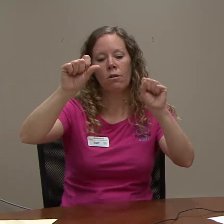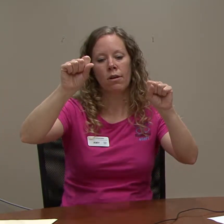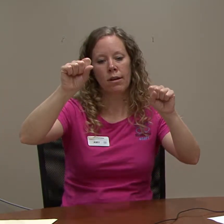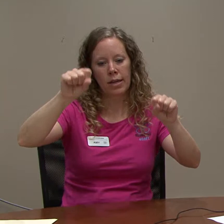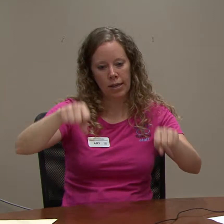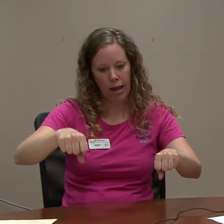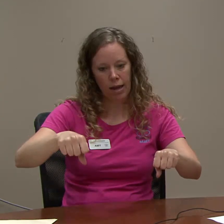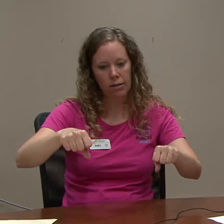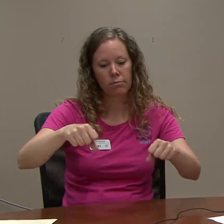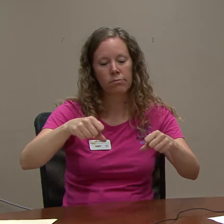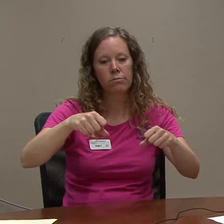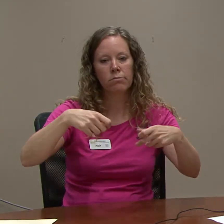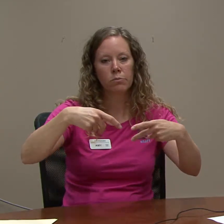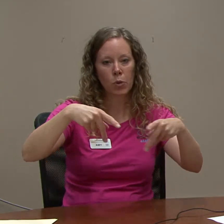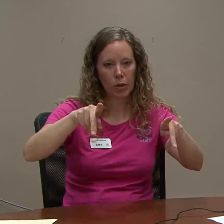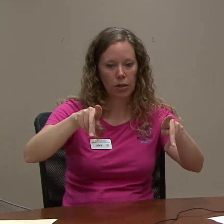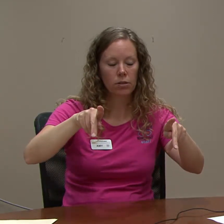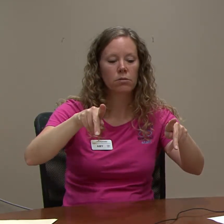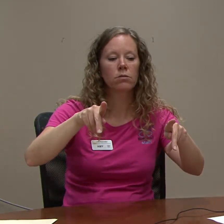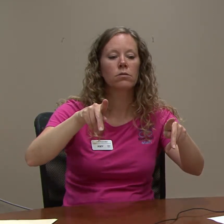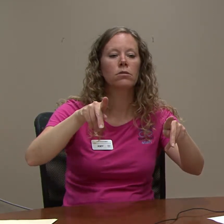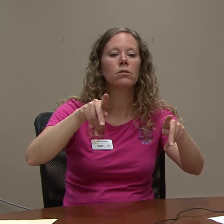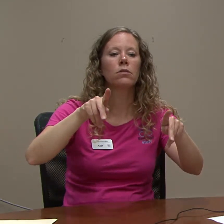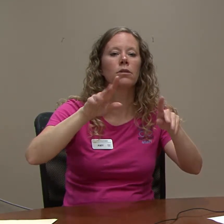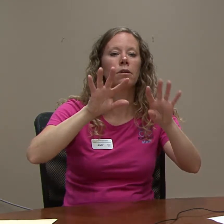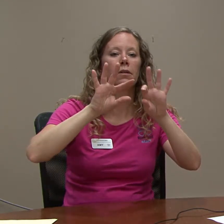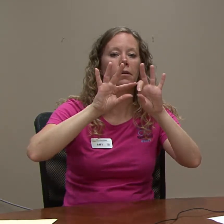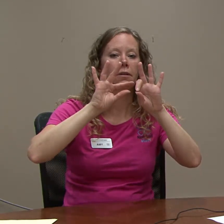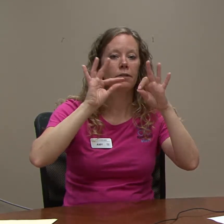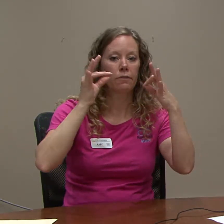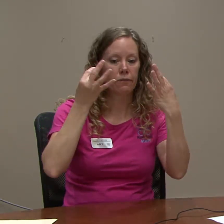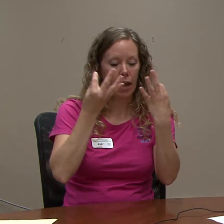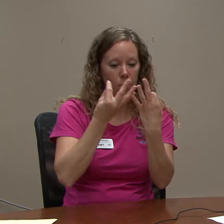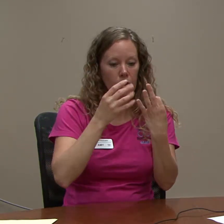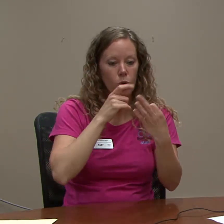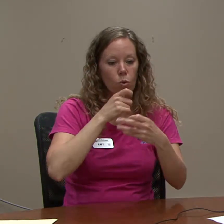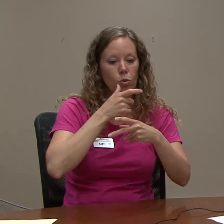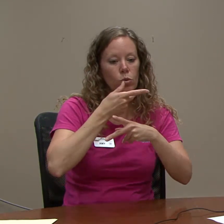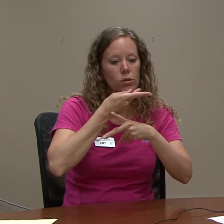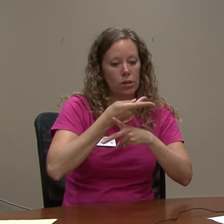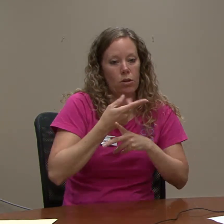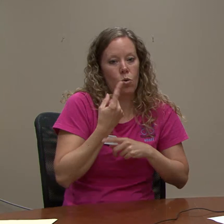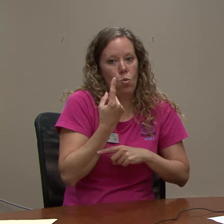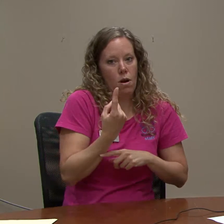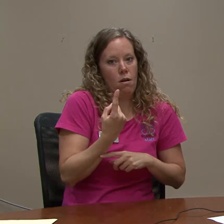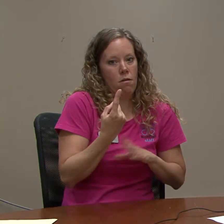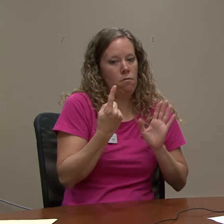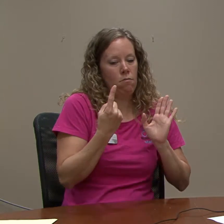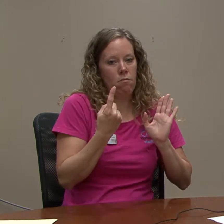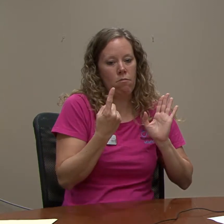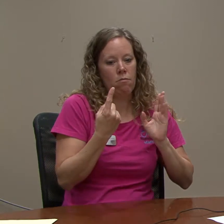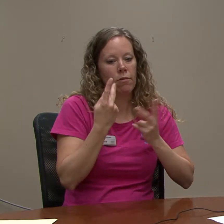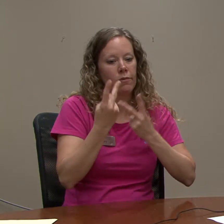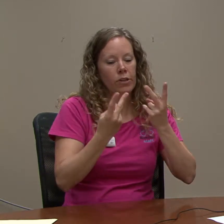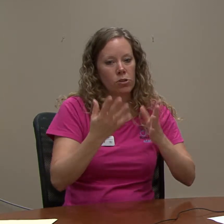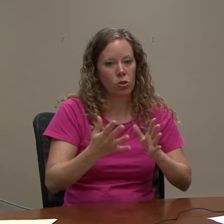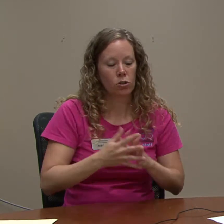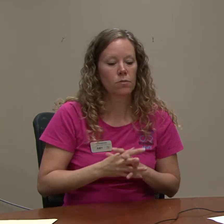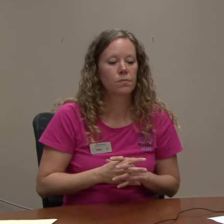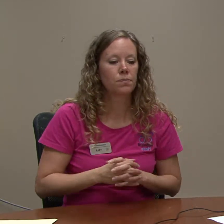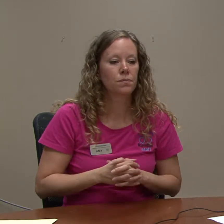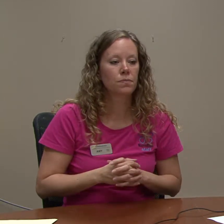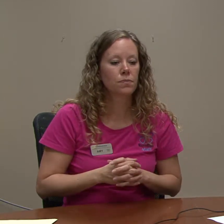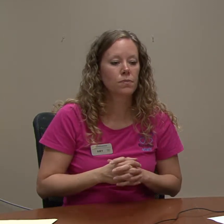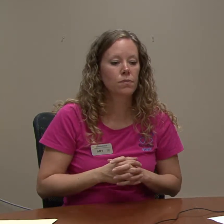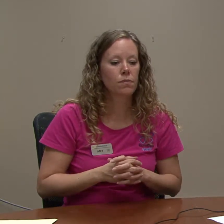able to allow essential family caregivers only, 1. And a definition